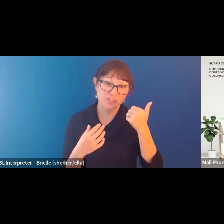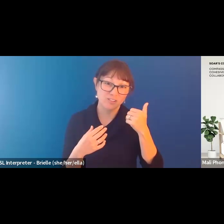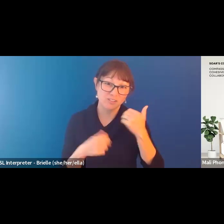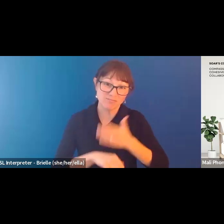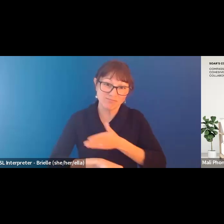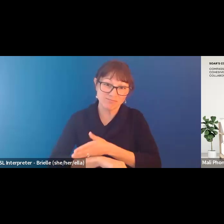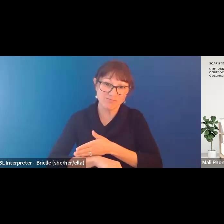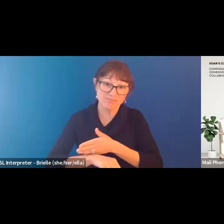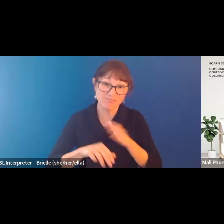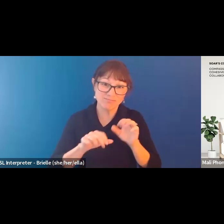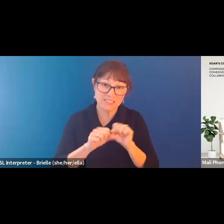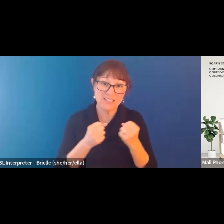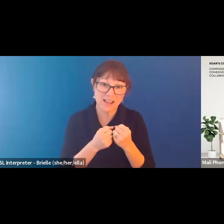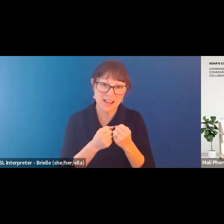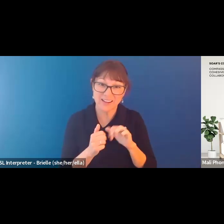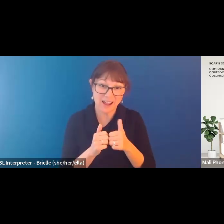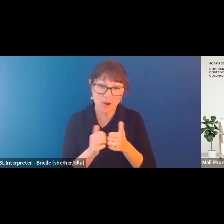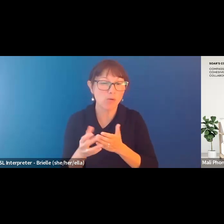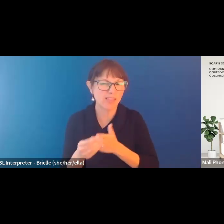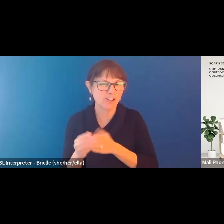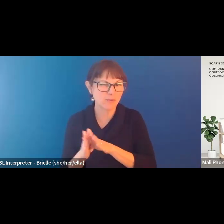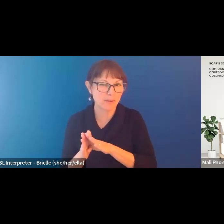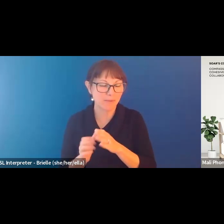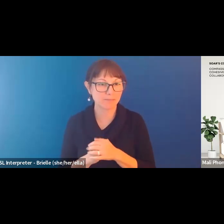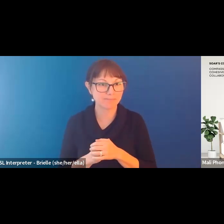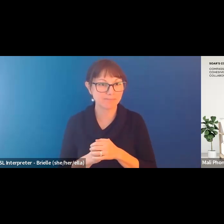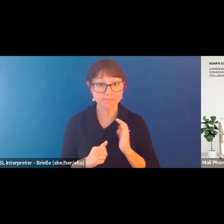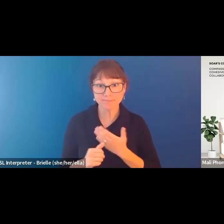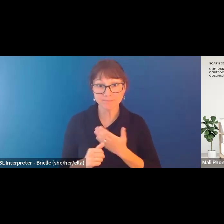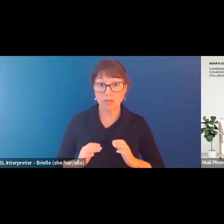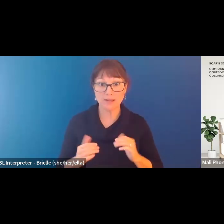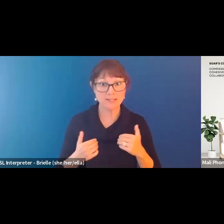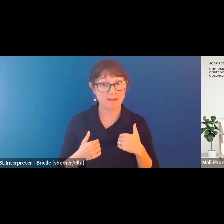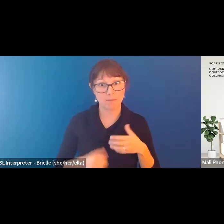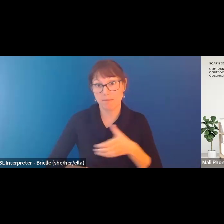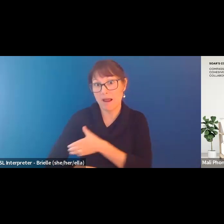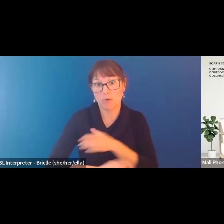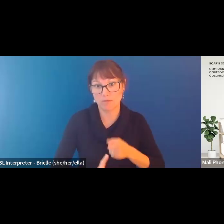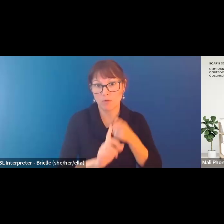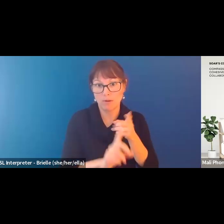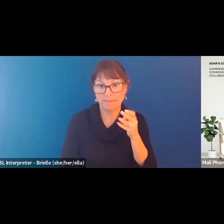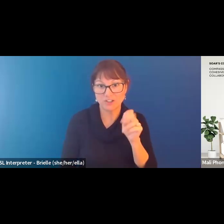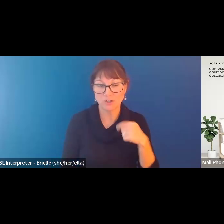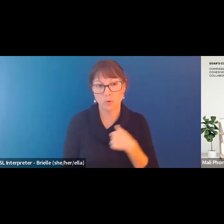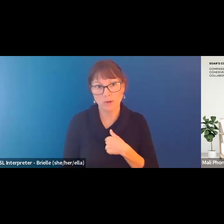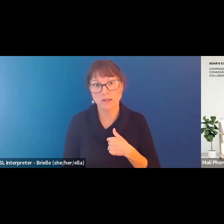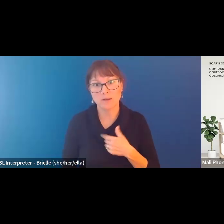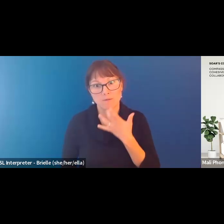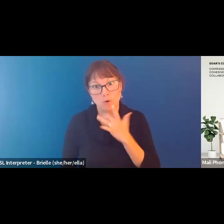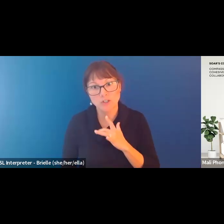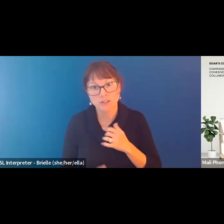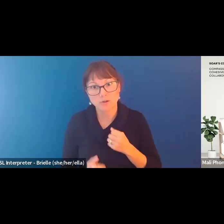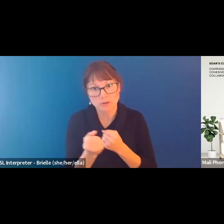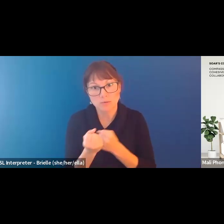through leadership development. Our clients have powerful missions. We've been fortunate enough to support organizations who believe, like